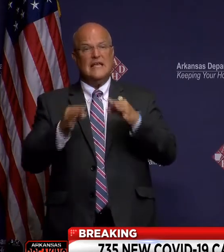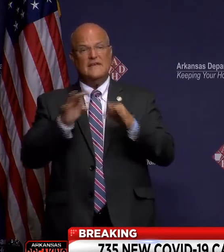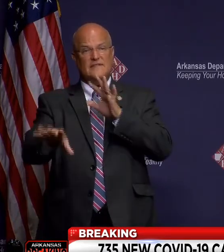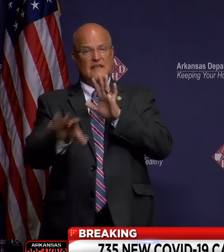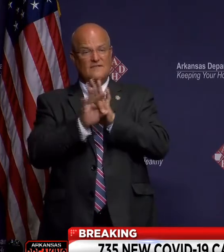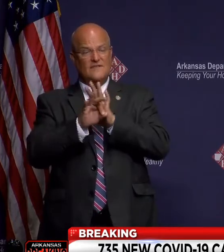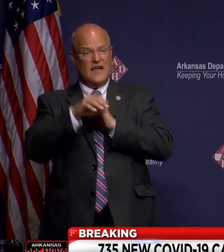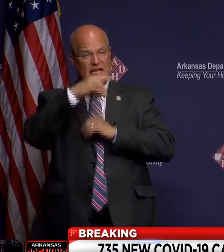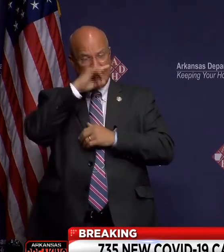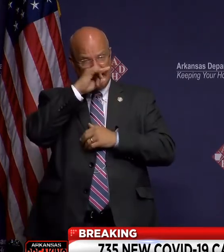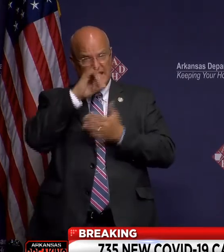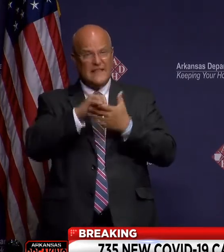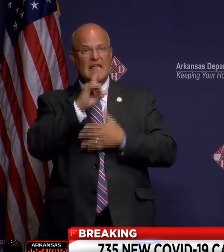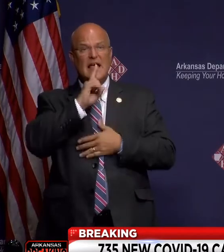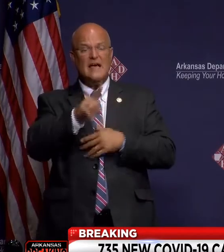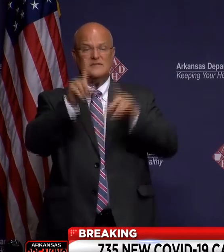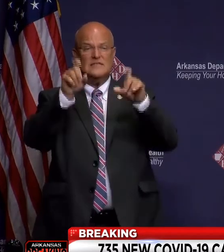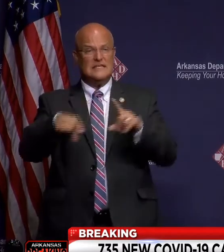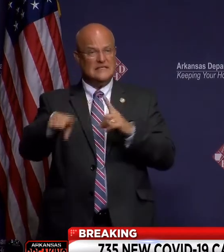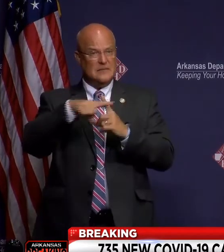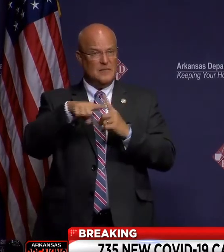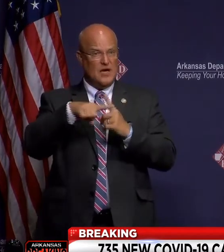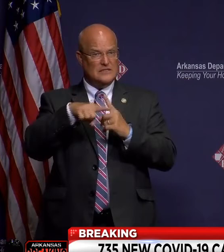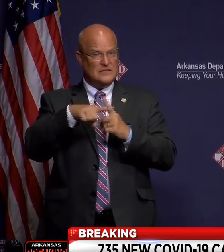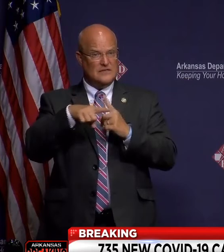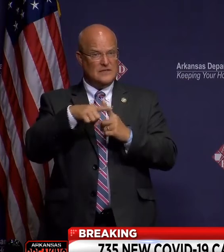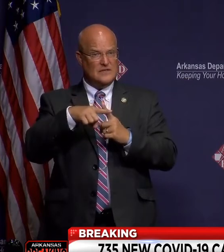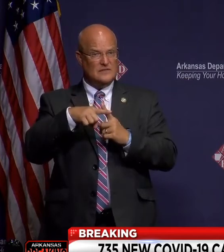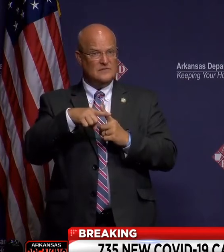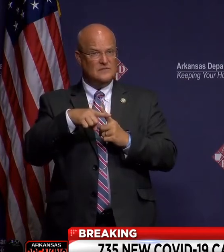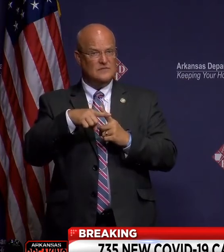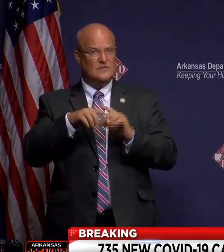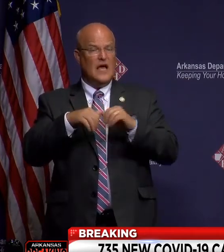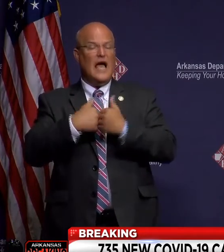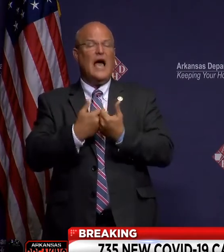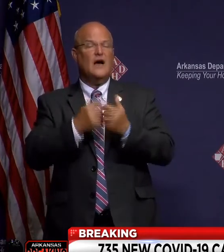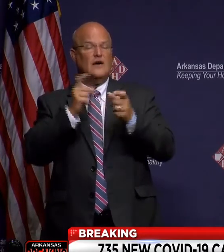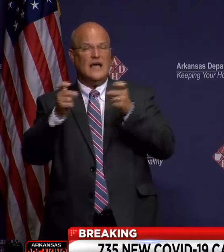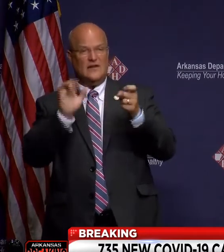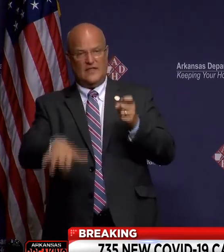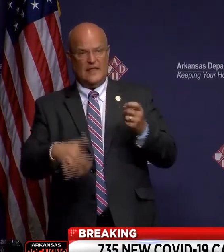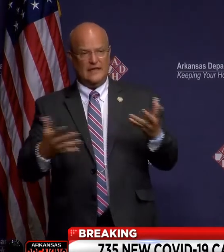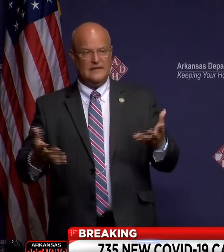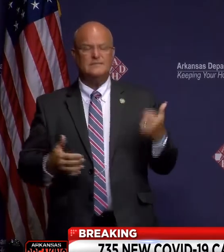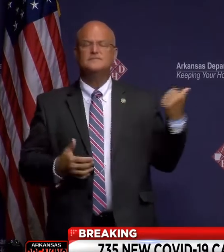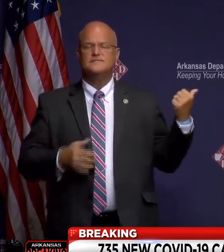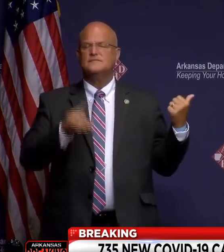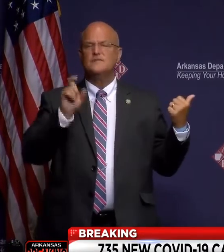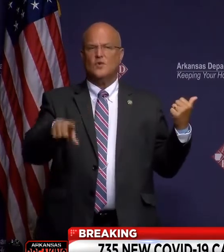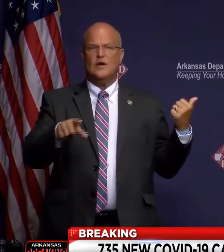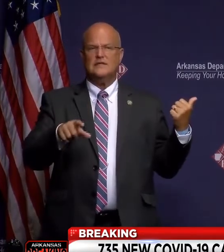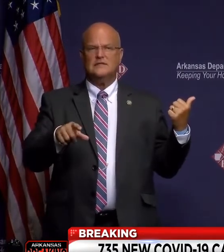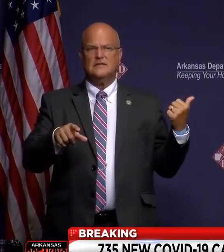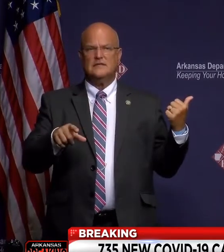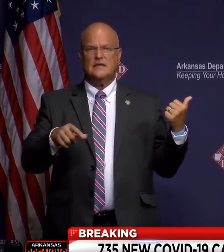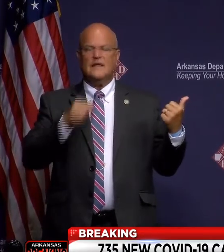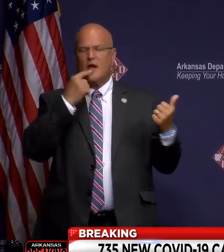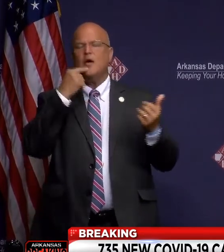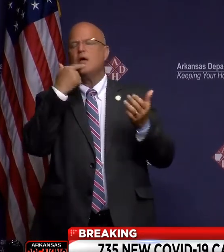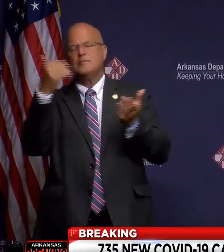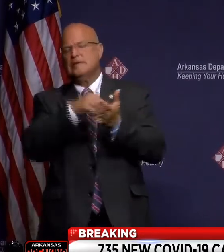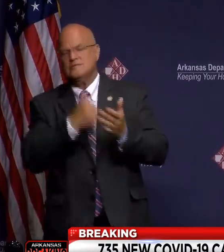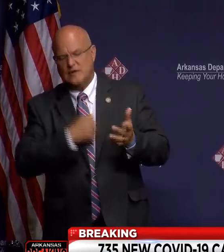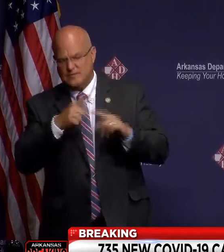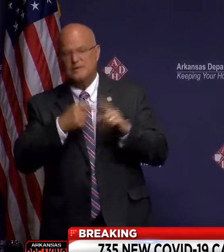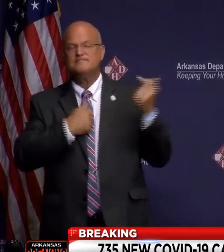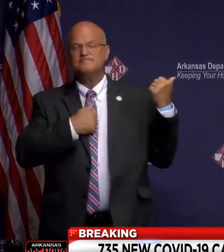find kids that actually are testing positive, how are we going to handle that? Okay, so the question, I'm sorry, I've not been repeating the question.